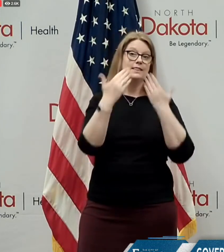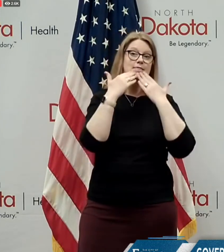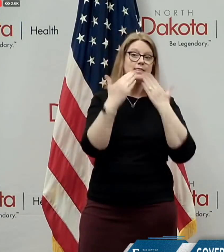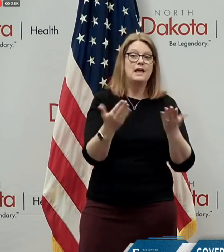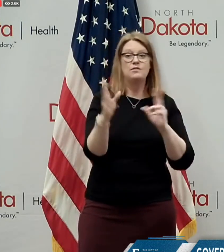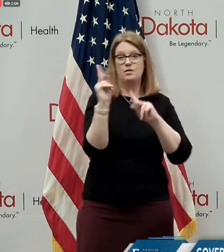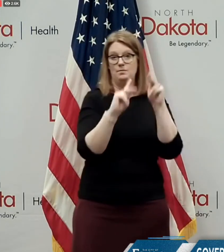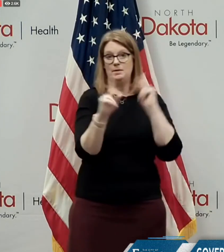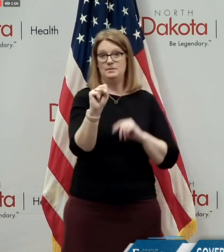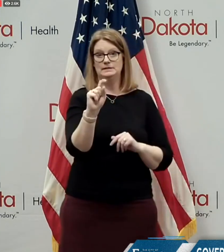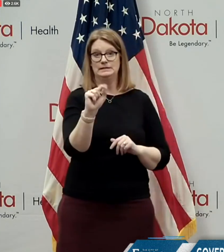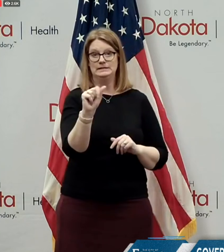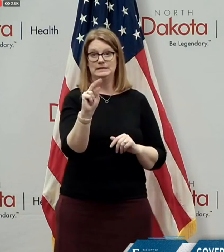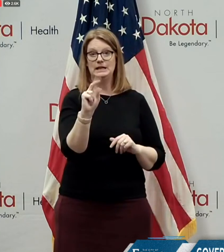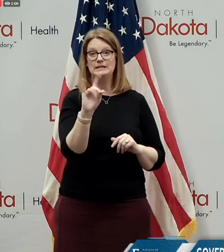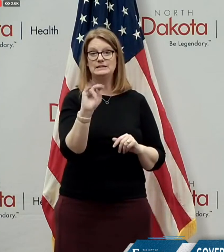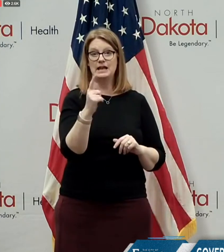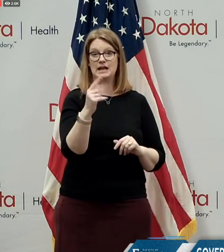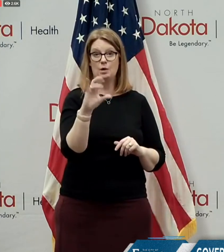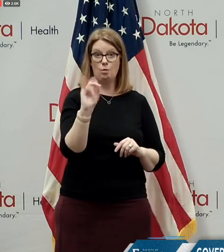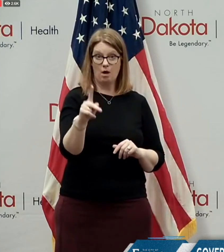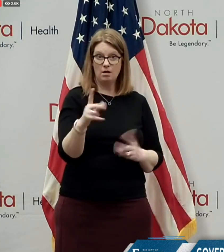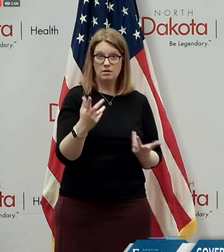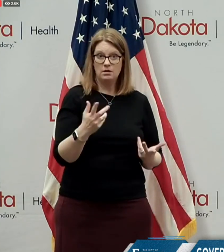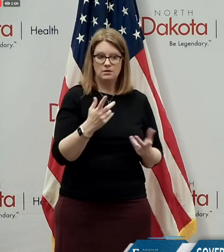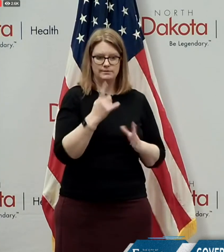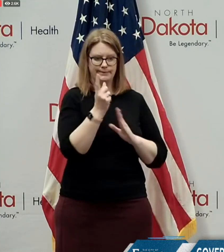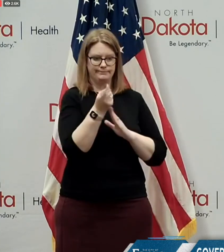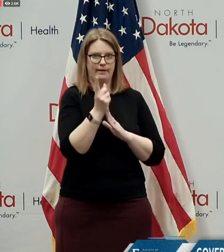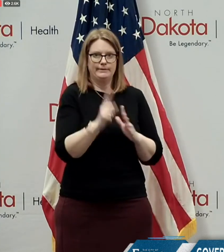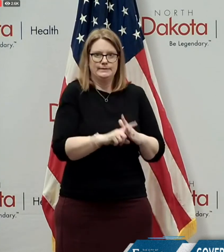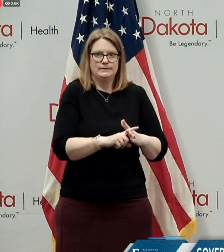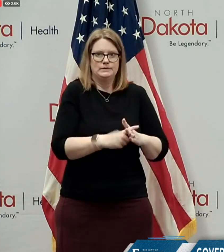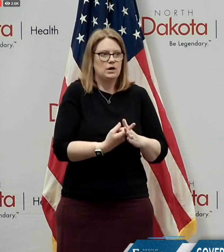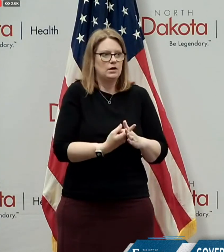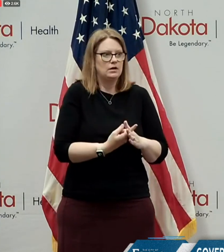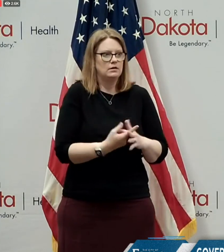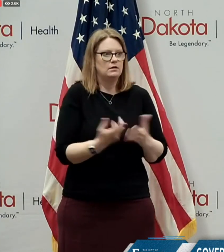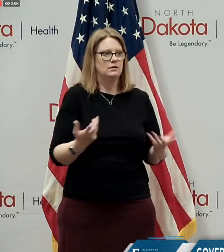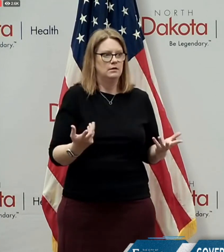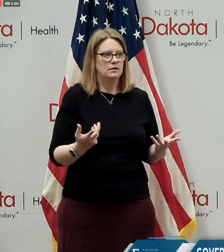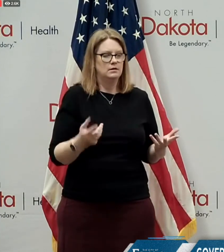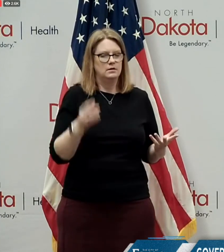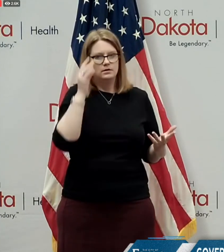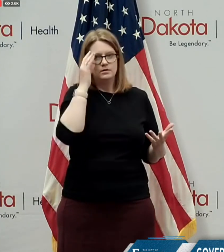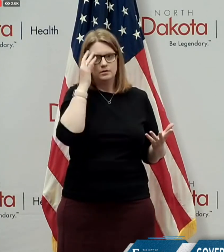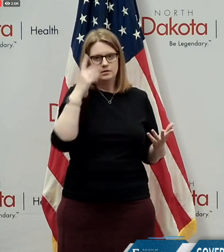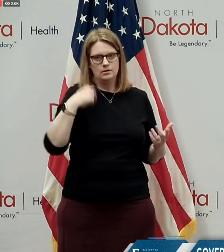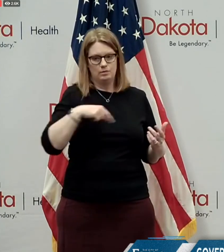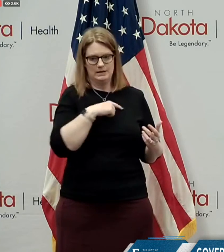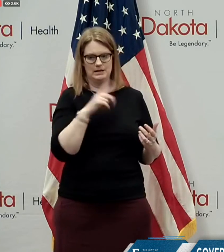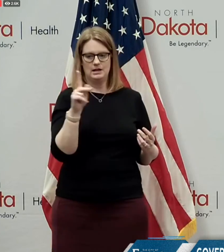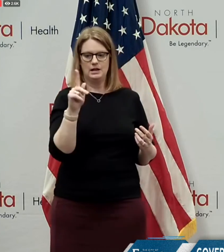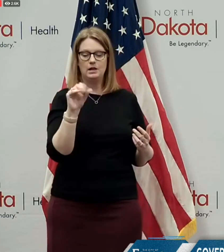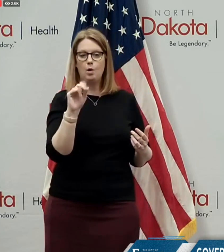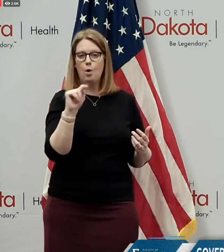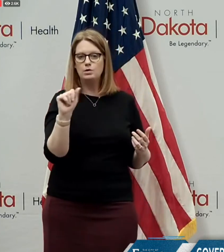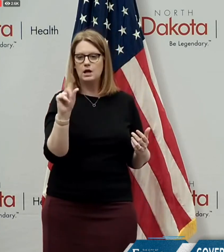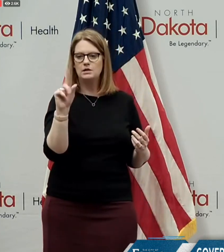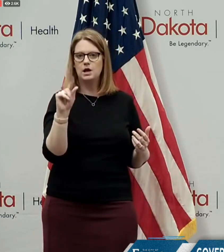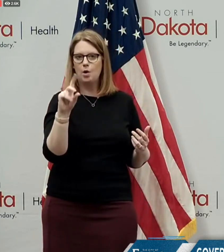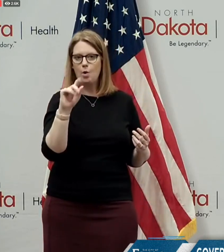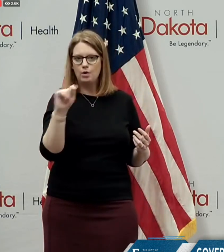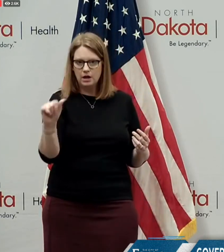Rock Nation, because from the time this started, again, this is something against a fight that what we say as Dakota people is